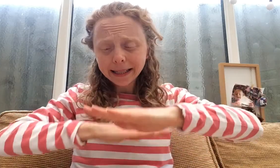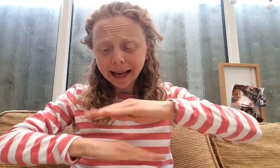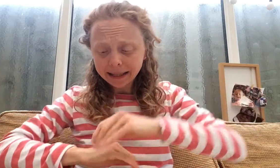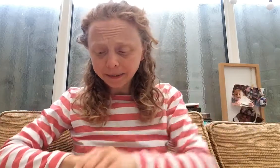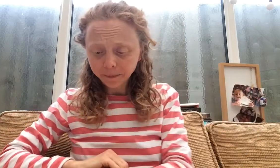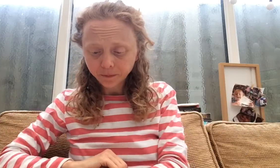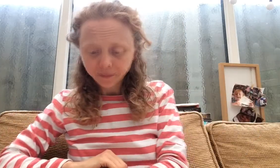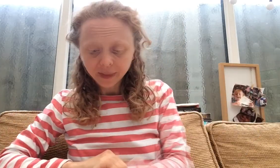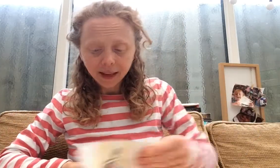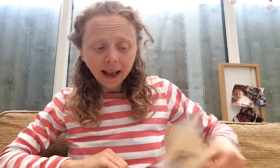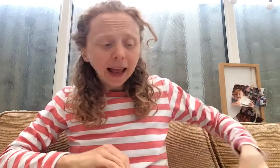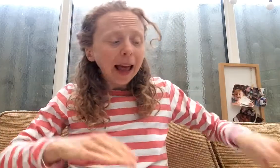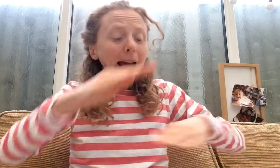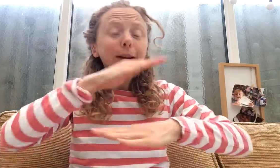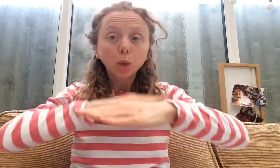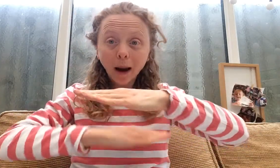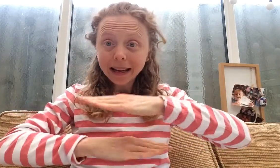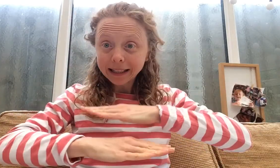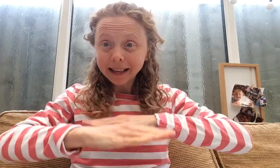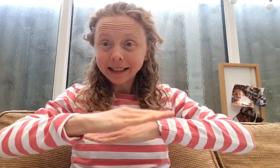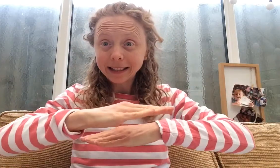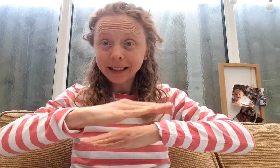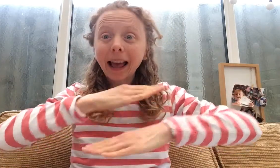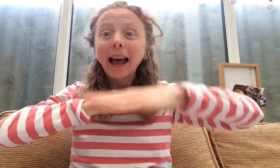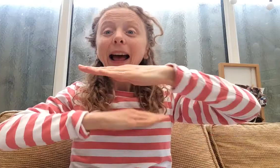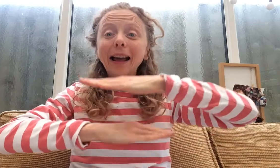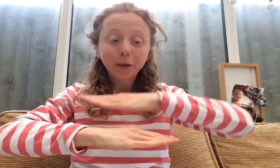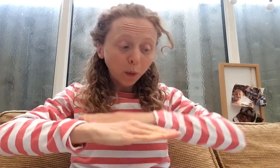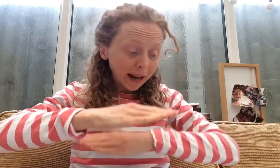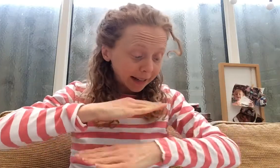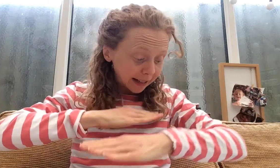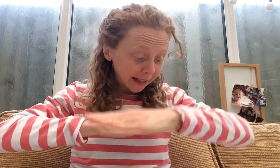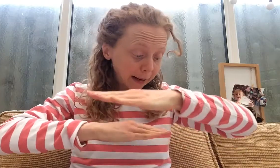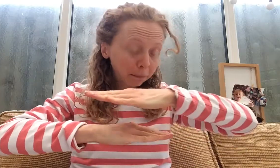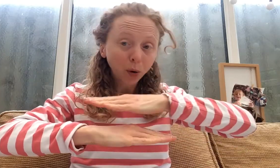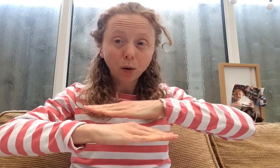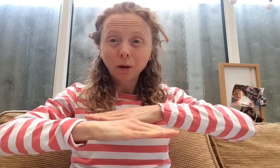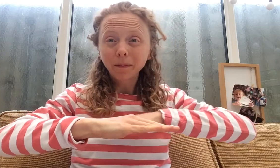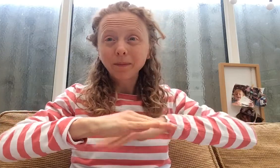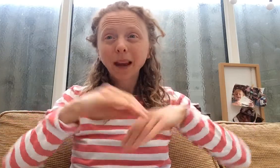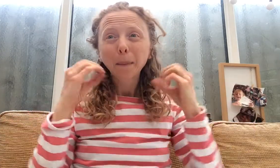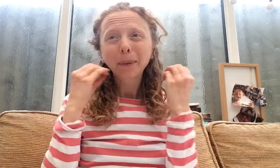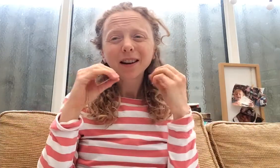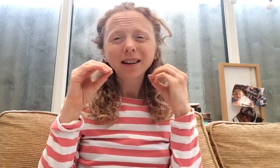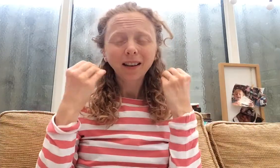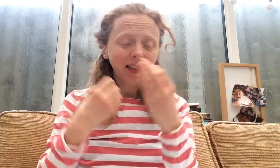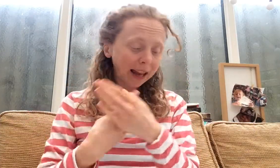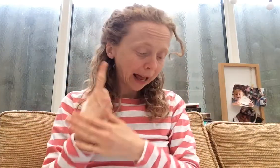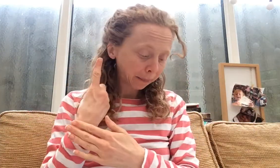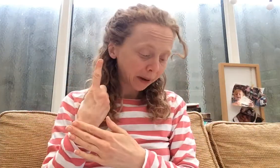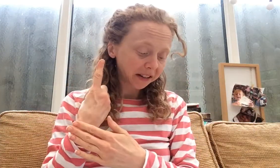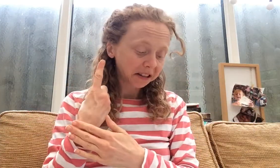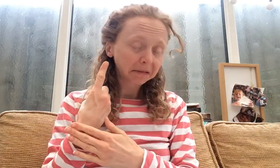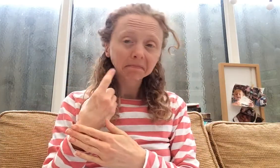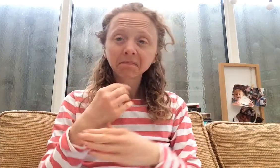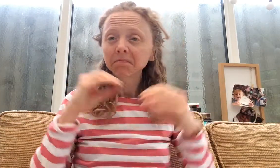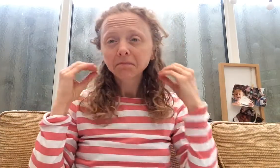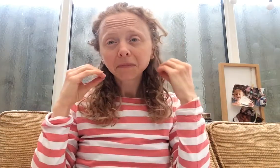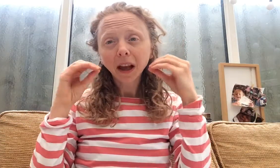waited and waited and waited some more, but nothing happened.